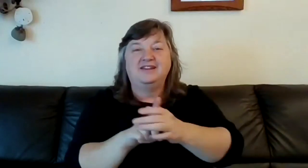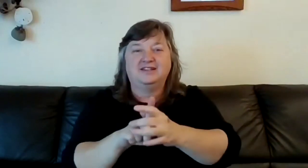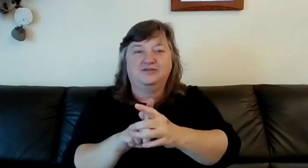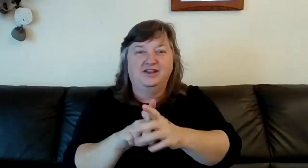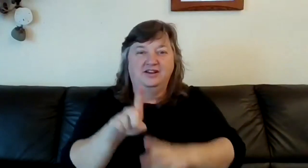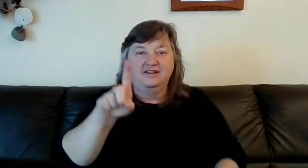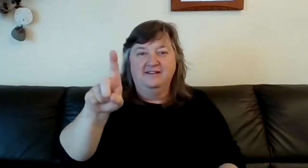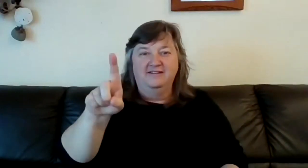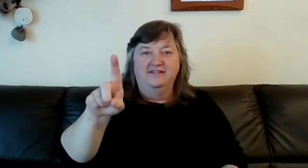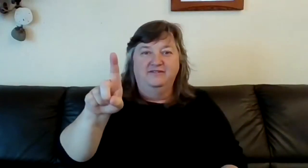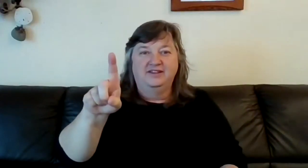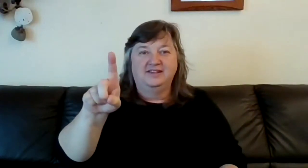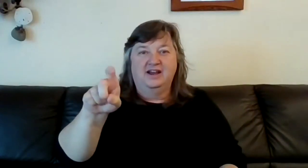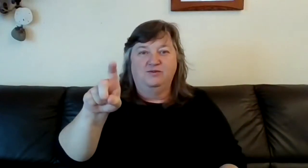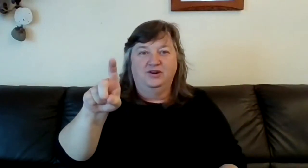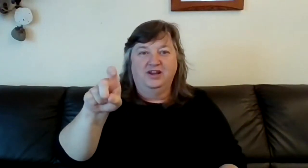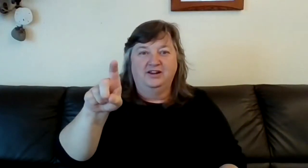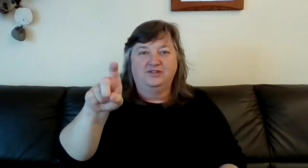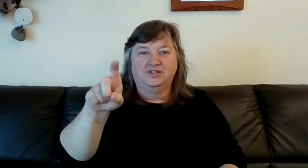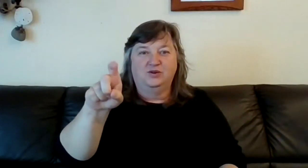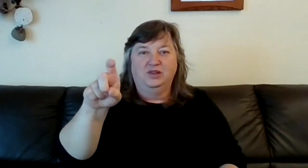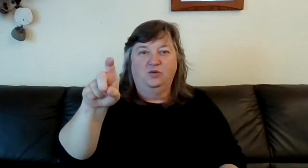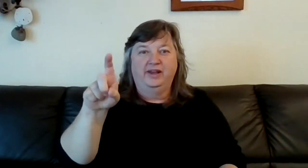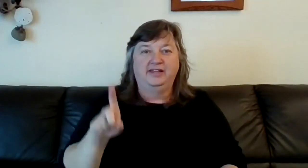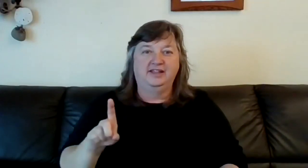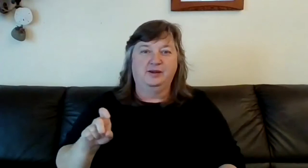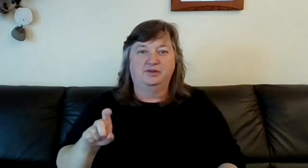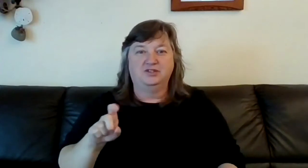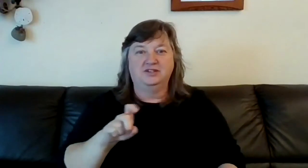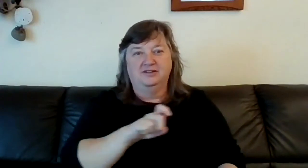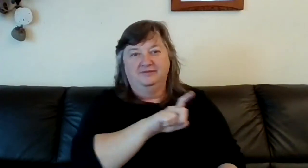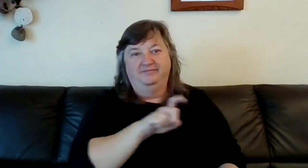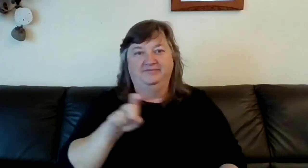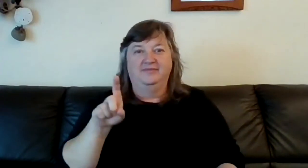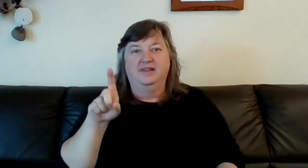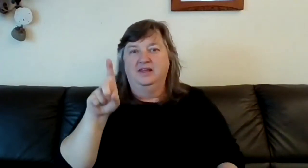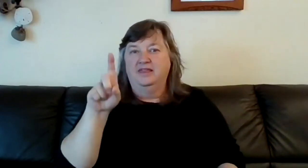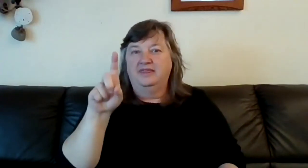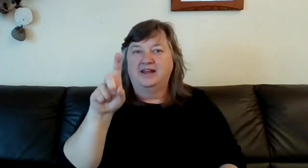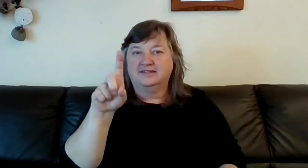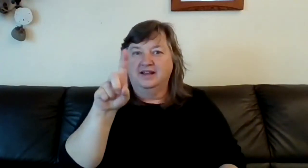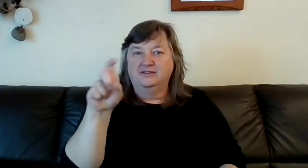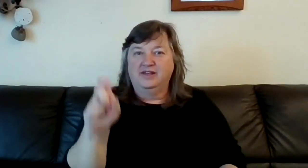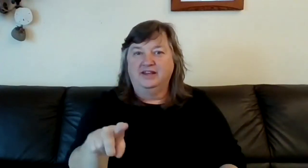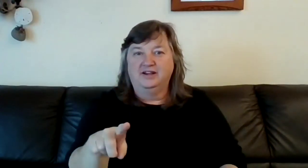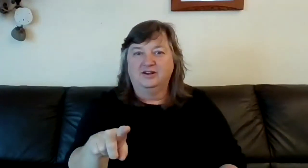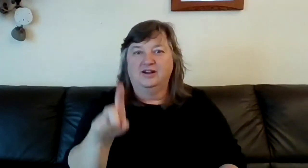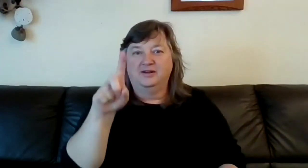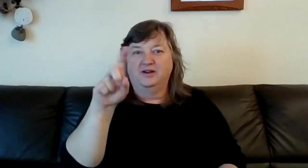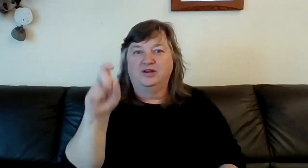index finger facing outward and you just do a little wiggly like a person, that's kind of like a